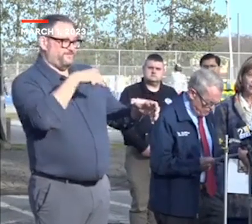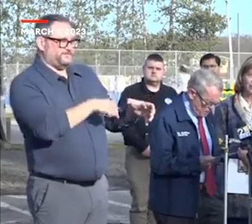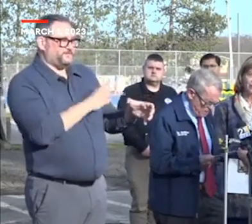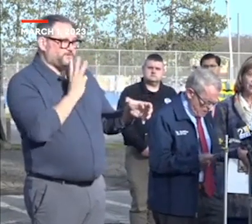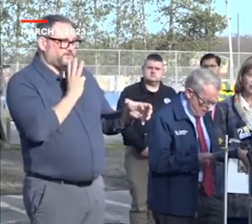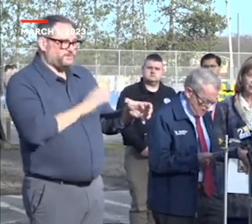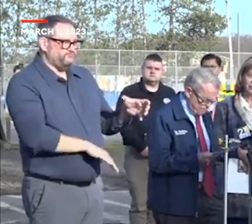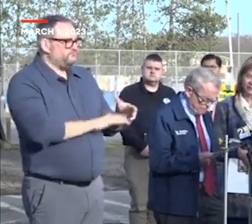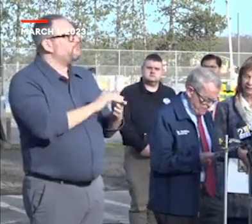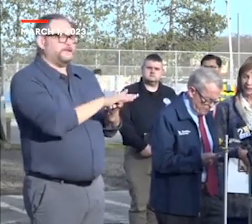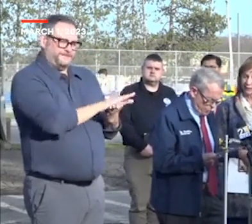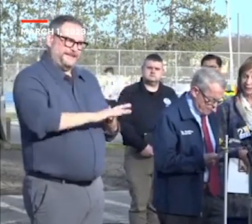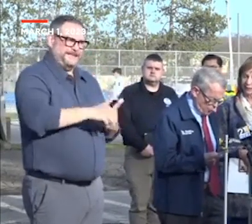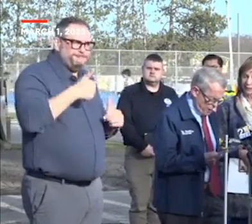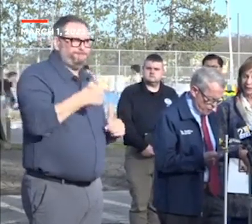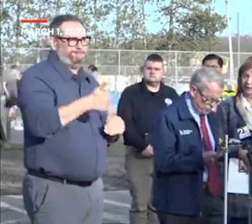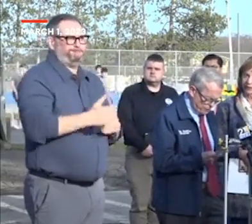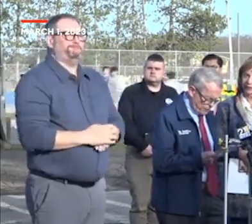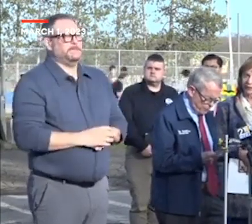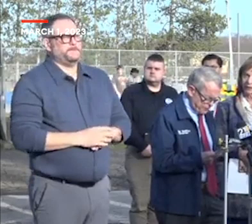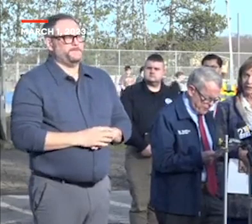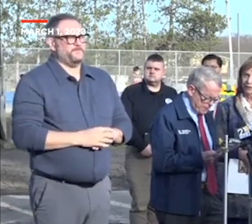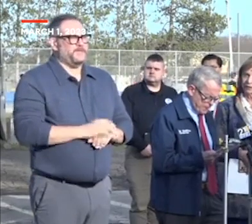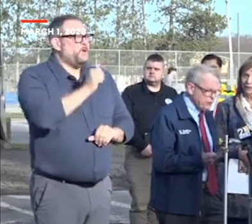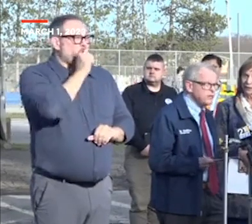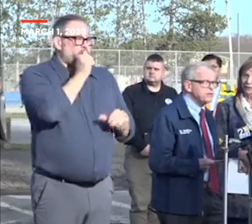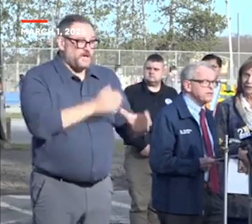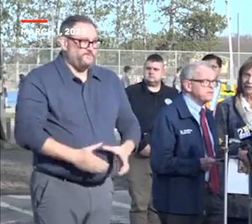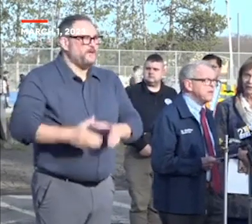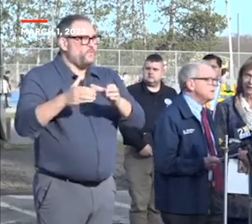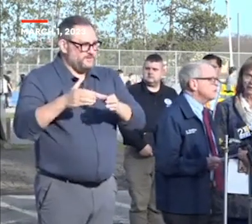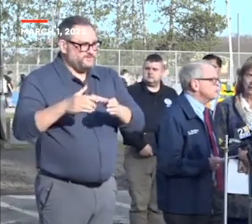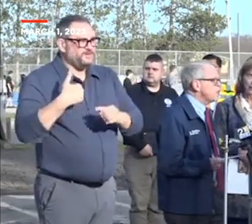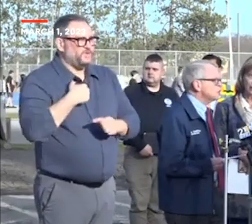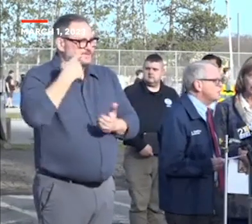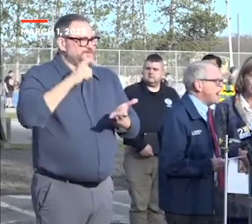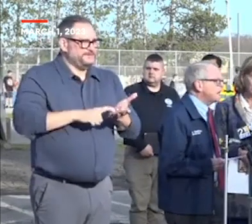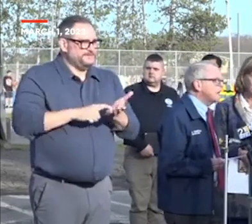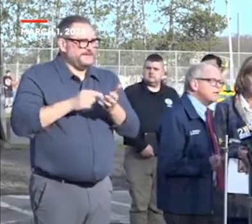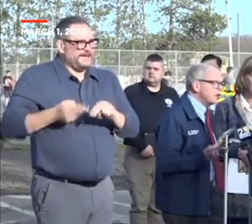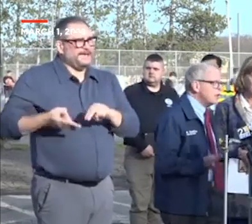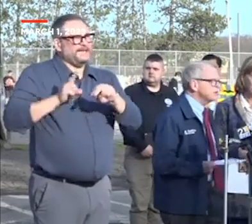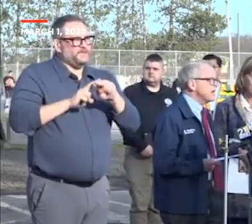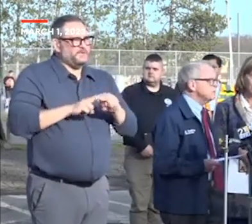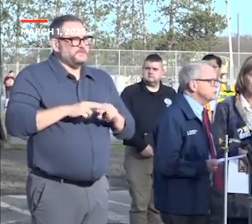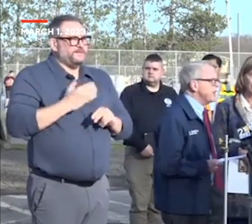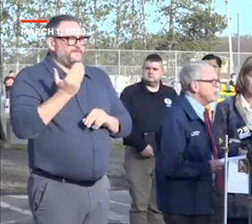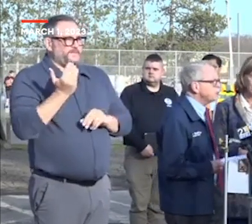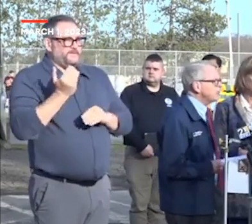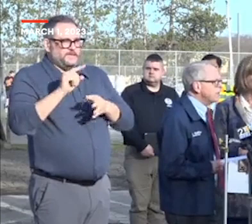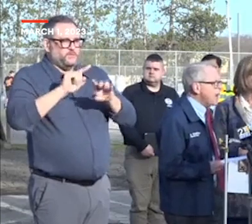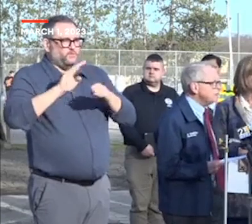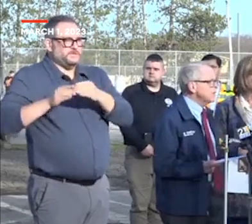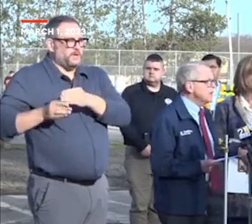clear. The private wells, we've seen an increase of 15 results come back. They're all the same, so we now